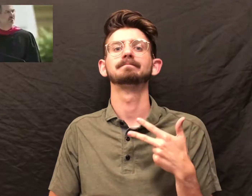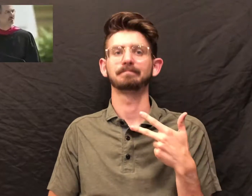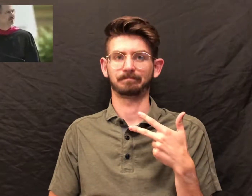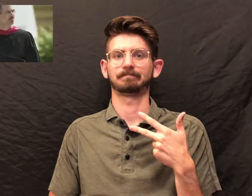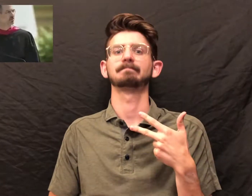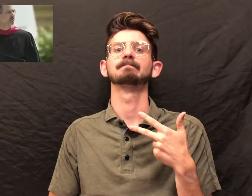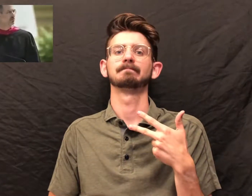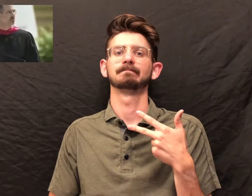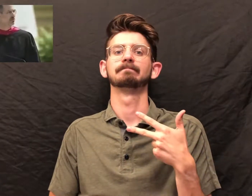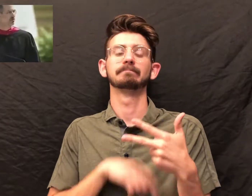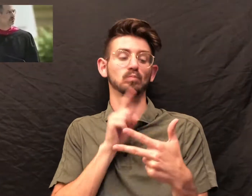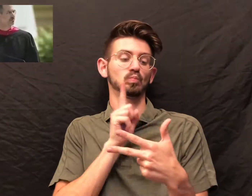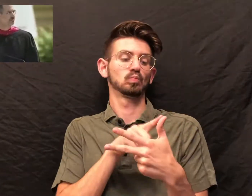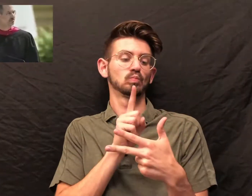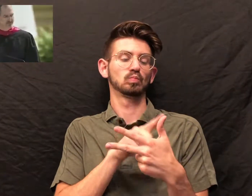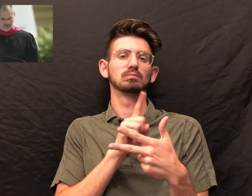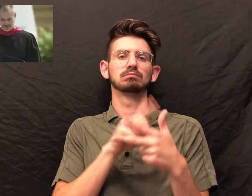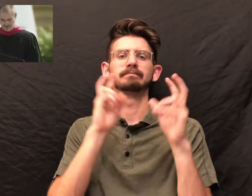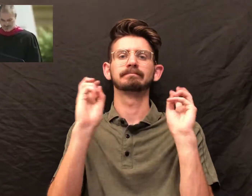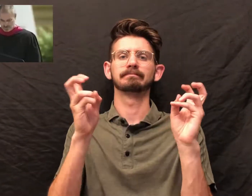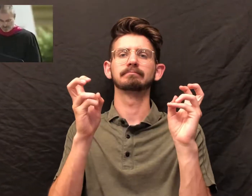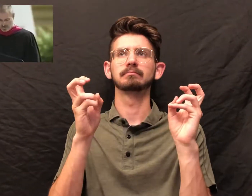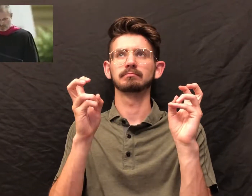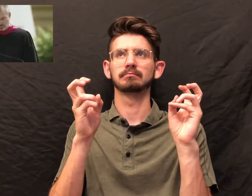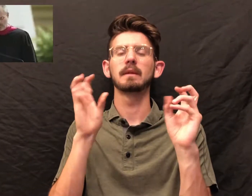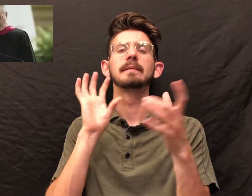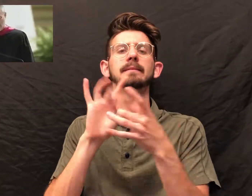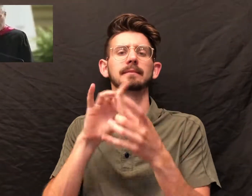first story is about connecting the dots.